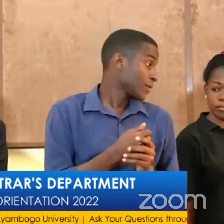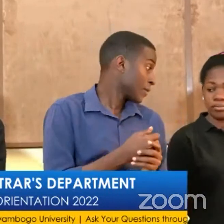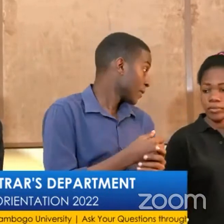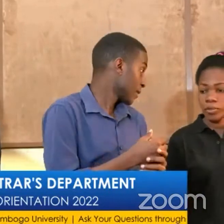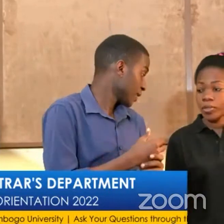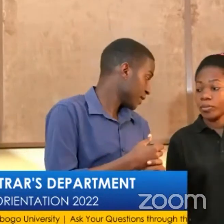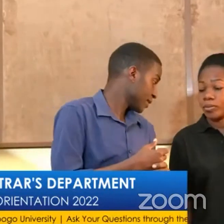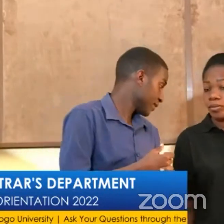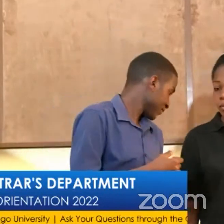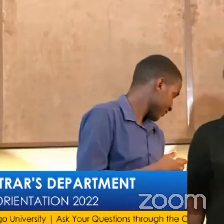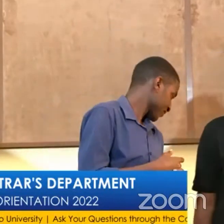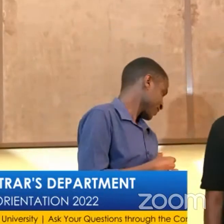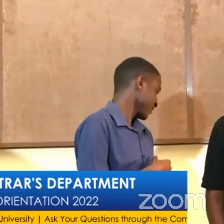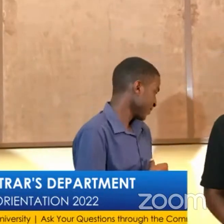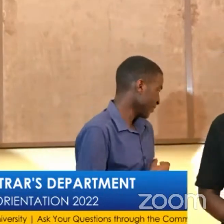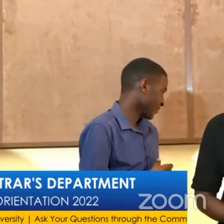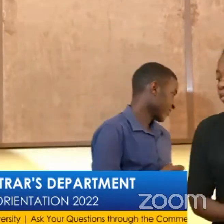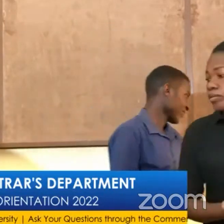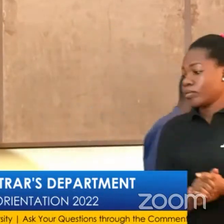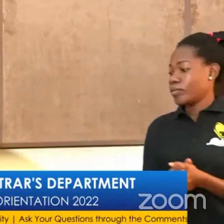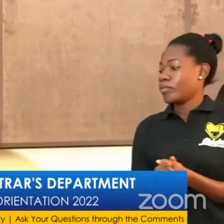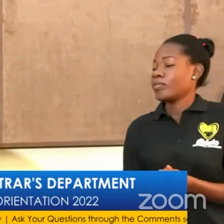Now somebody is asking